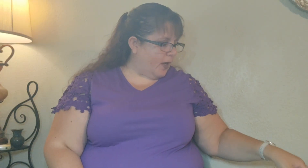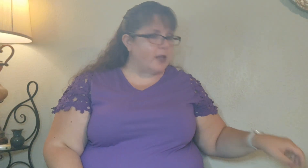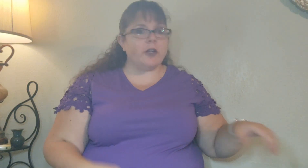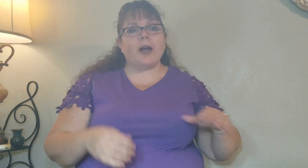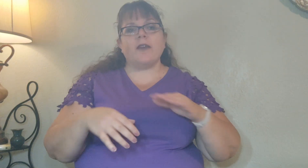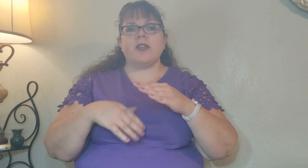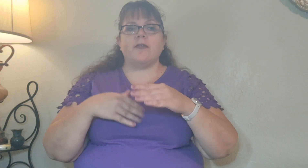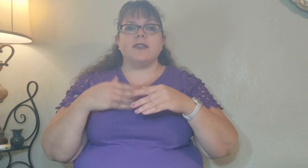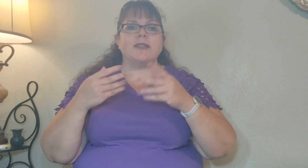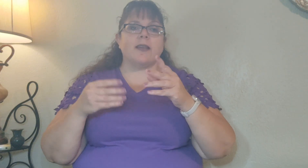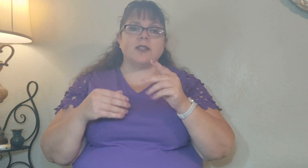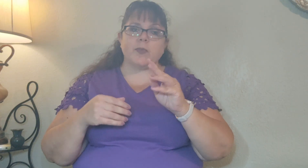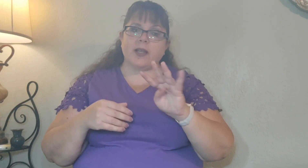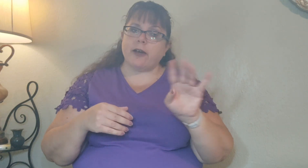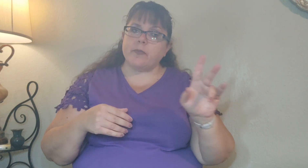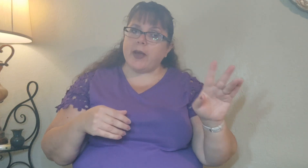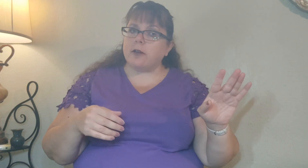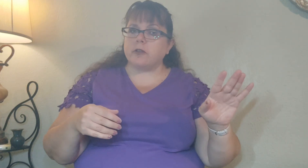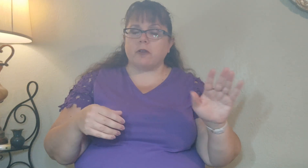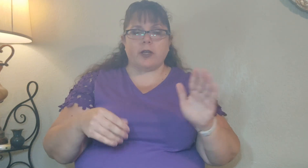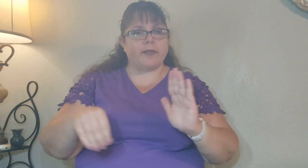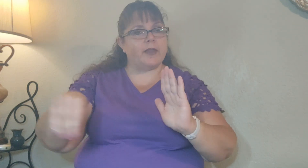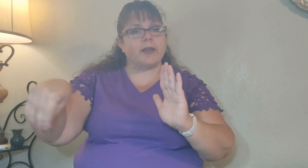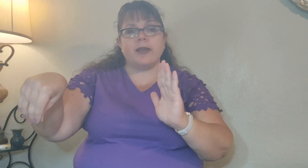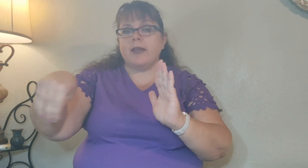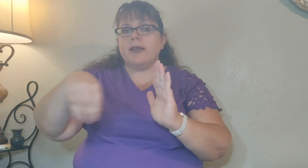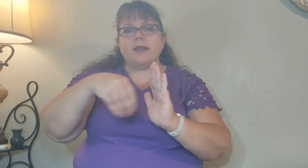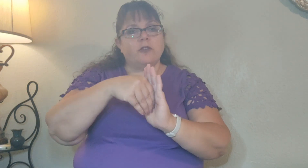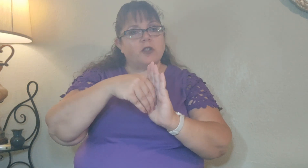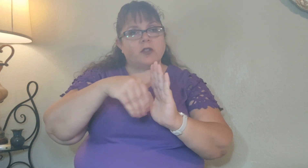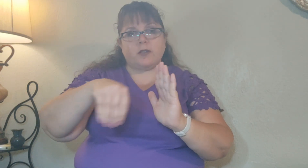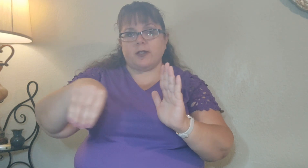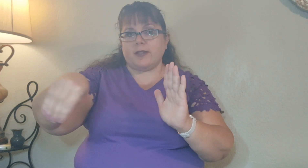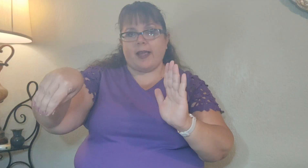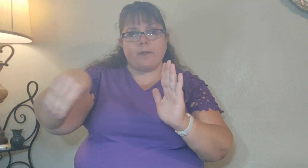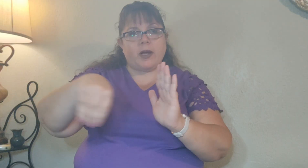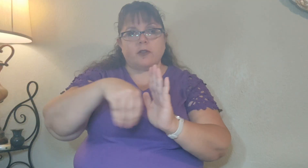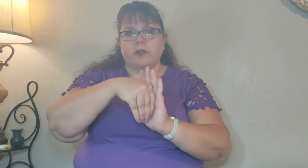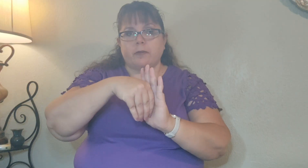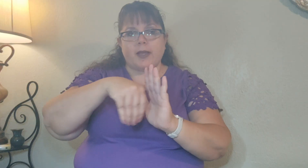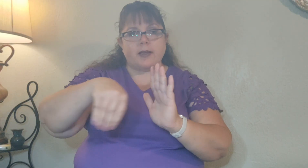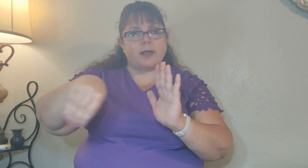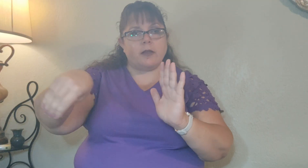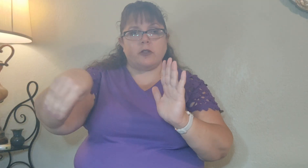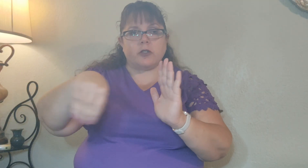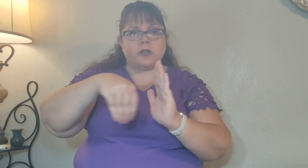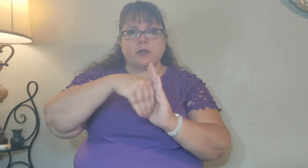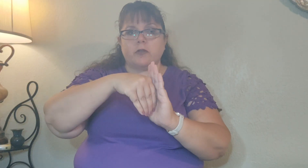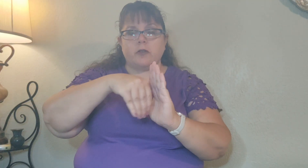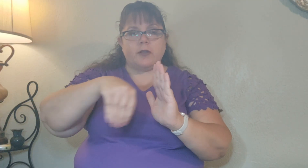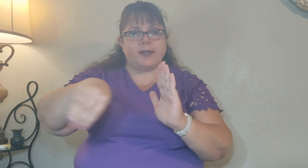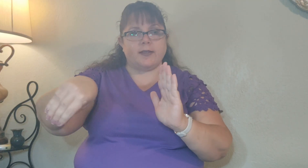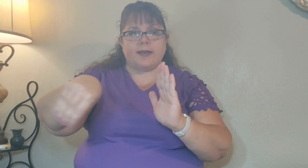And you don't have to even spell out bells or nothing. Just to say bells are ringing, you just do this